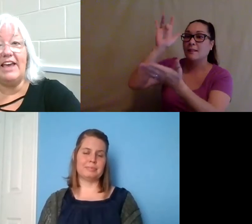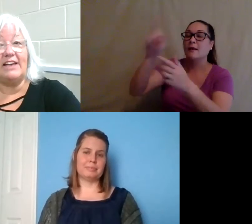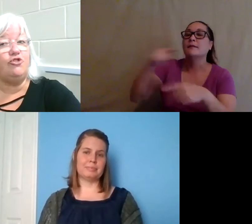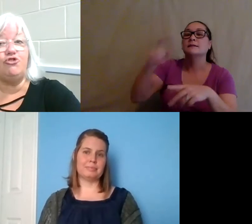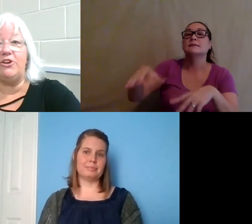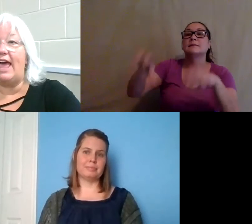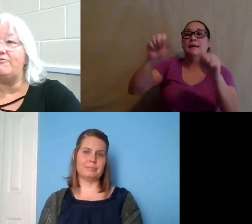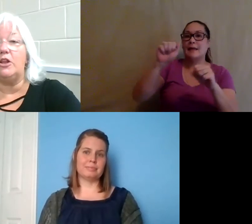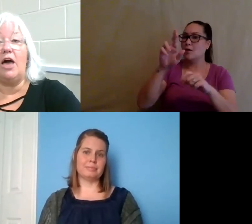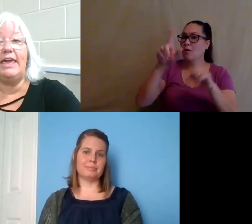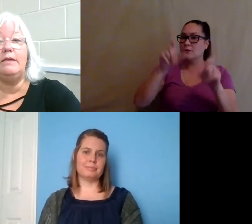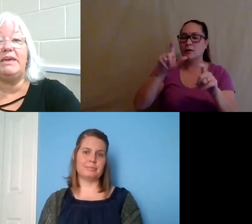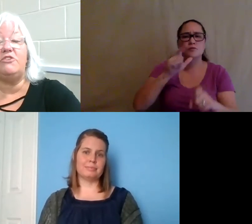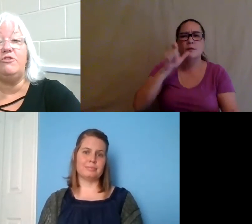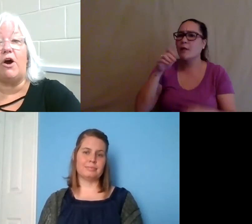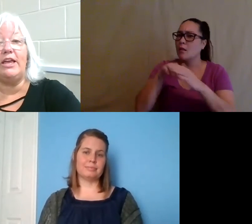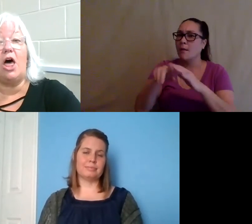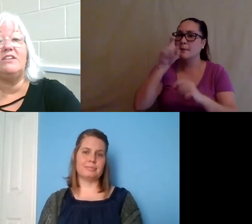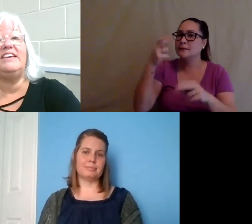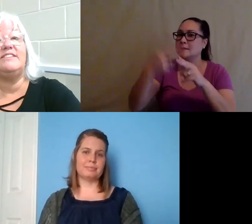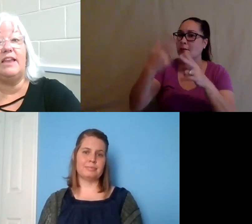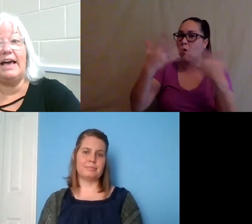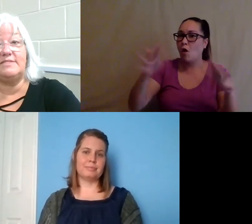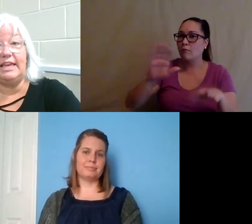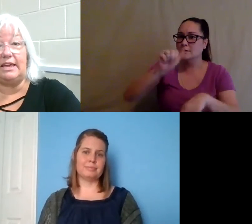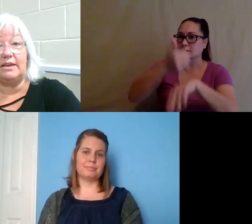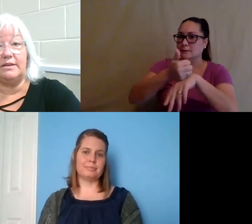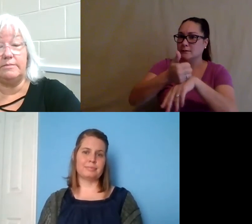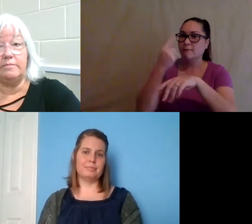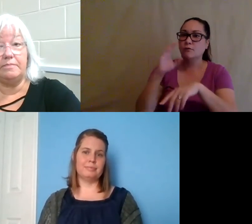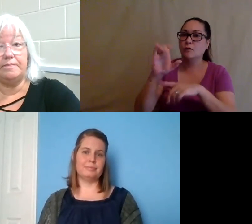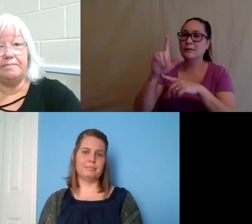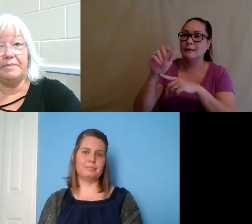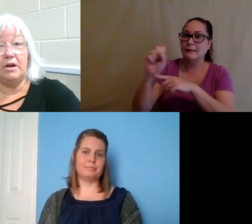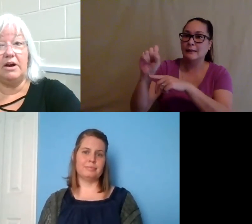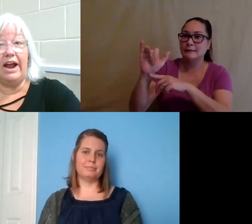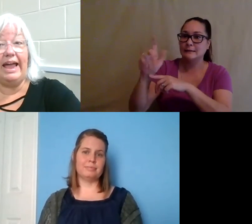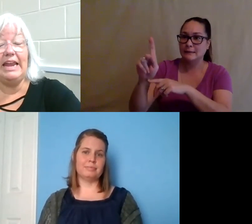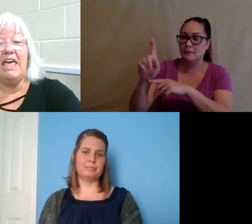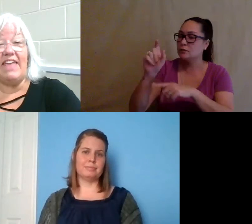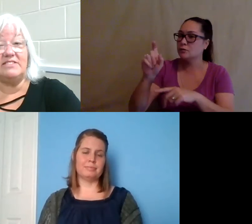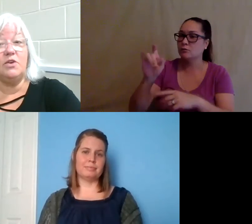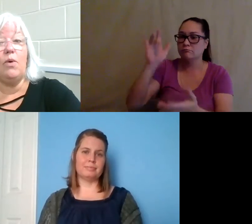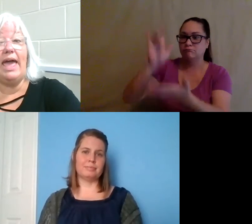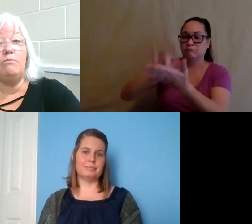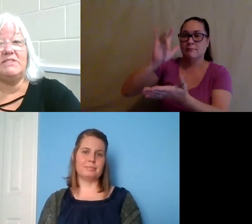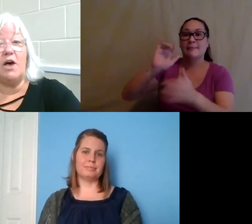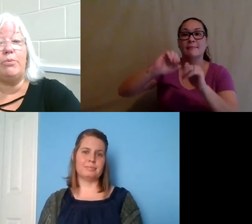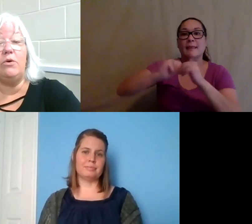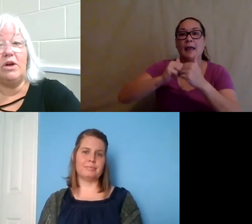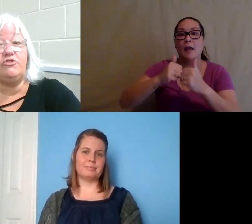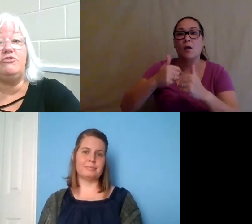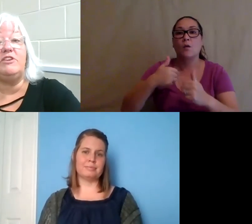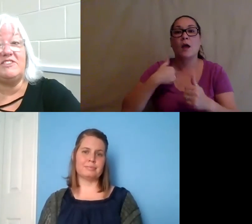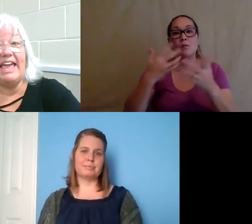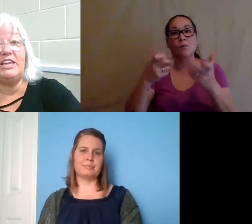AR Test. You shouldn't have to log in because you've already logged into ClassLink. All right, that's the way Miss